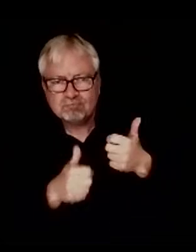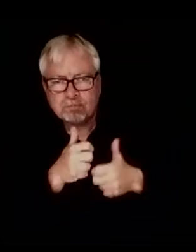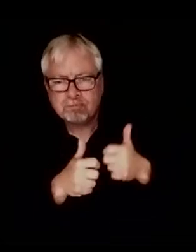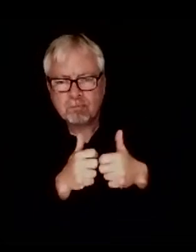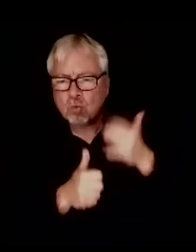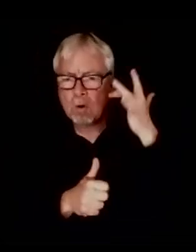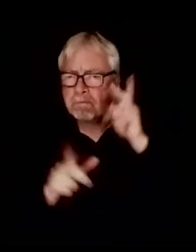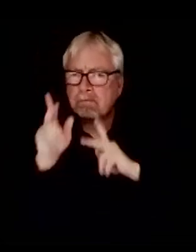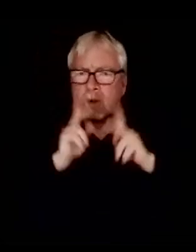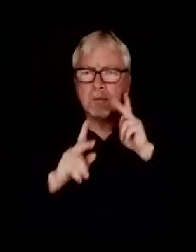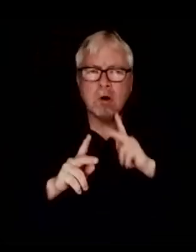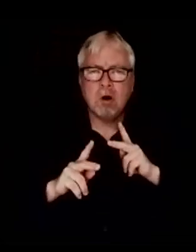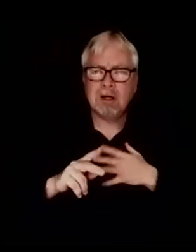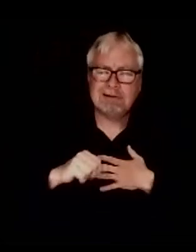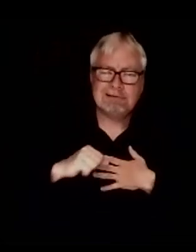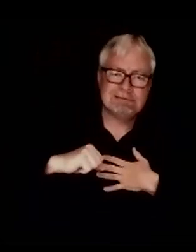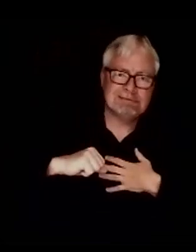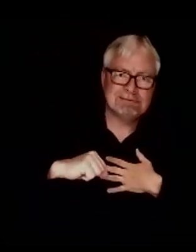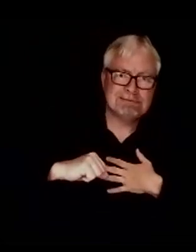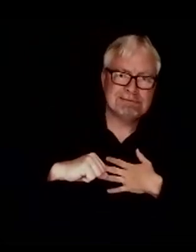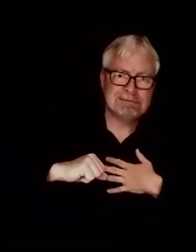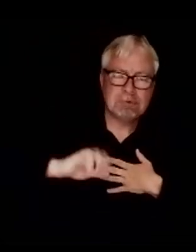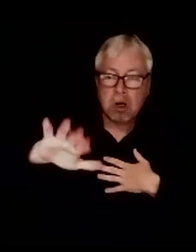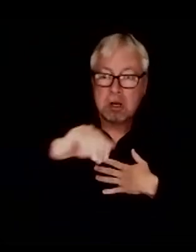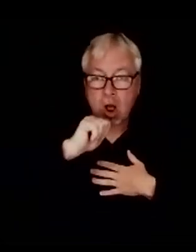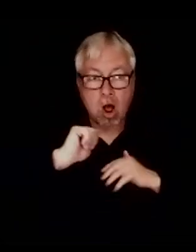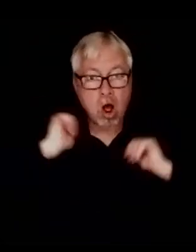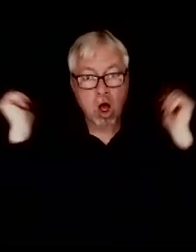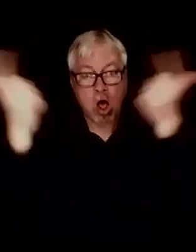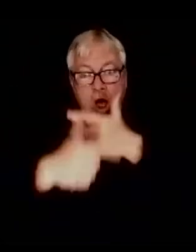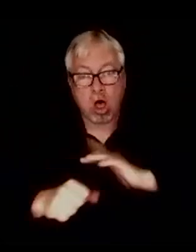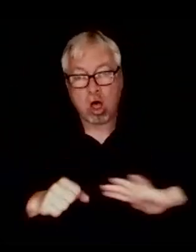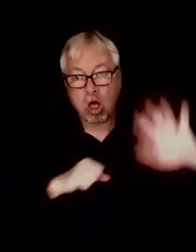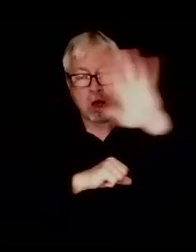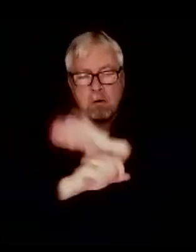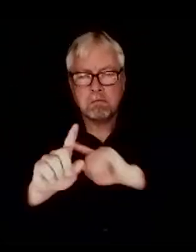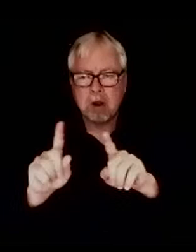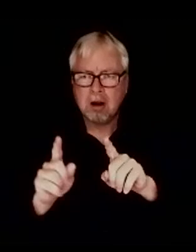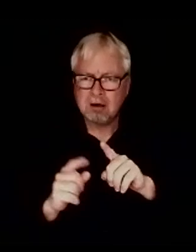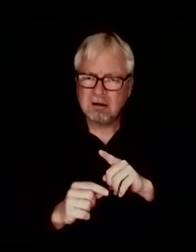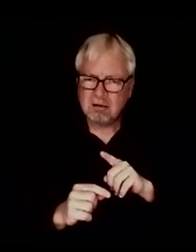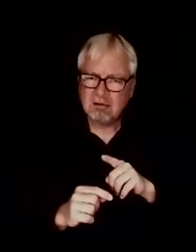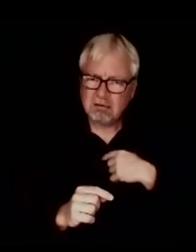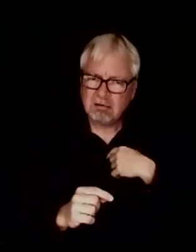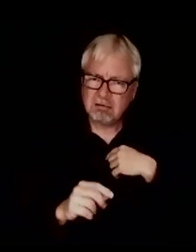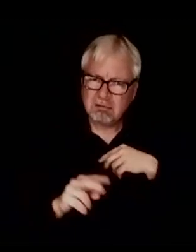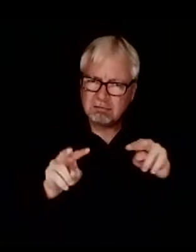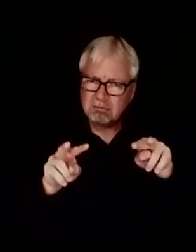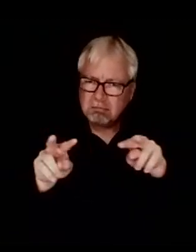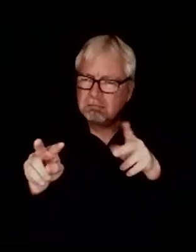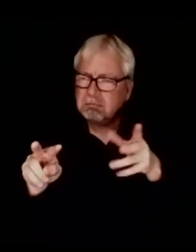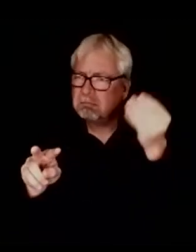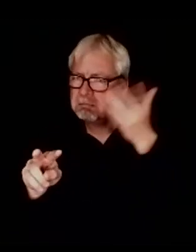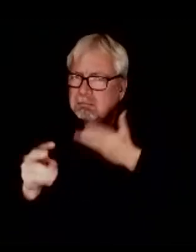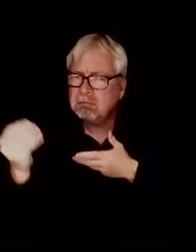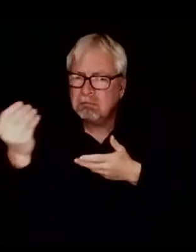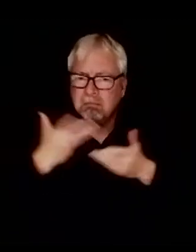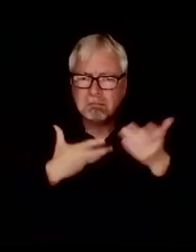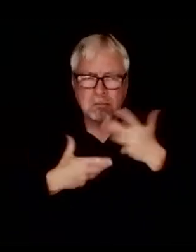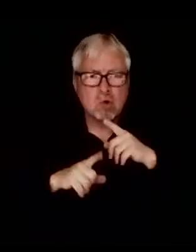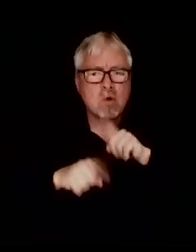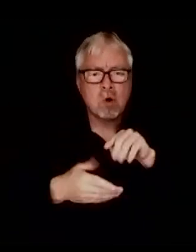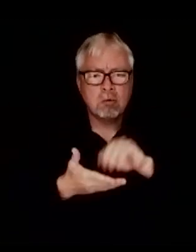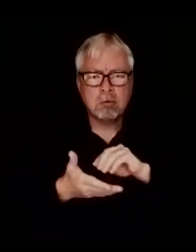not everywhere, but it is. We are hearing more of those same reports. We've always known that